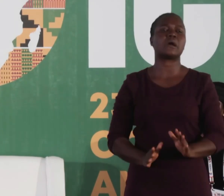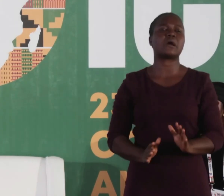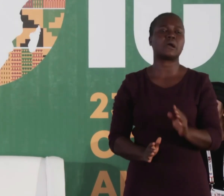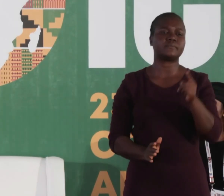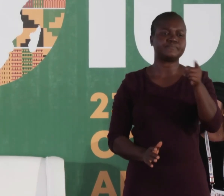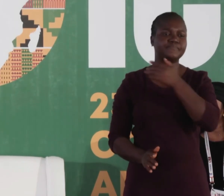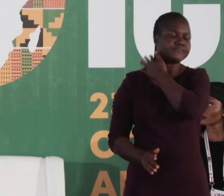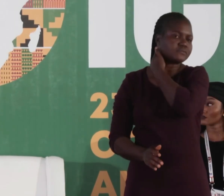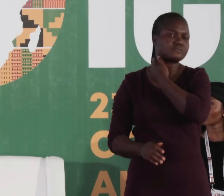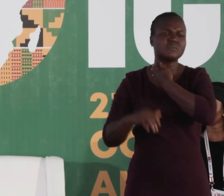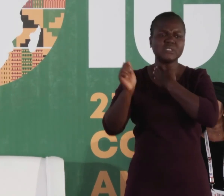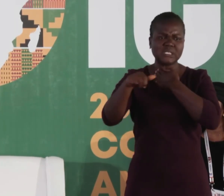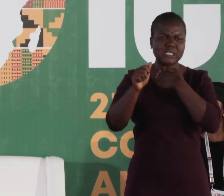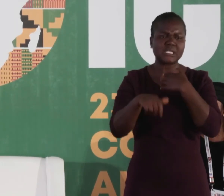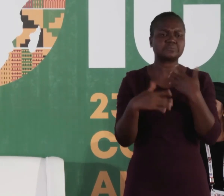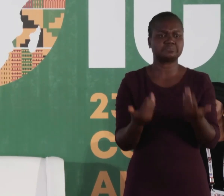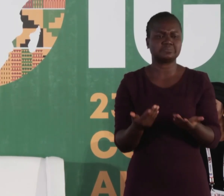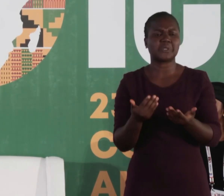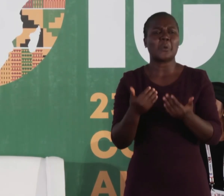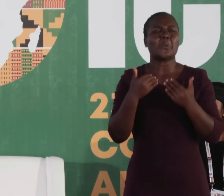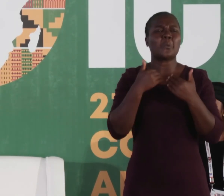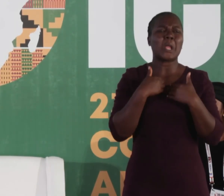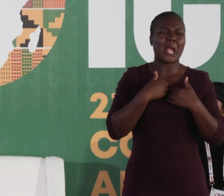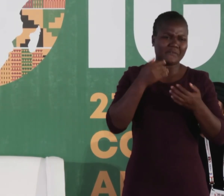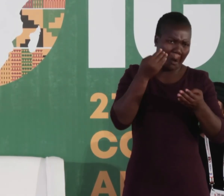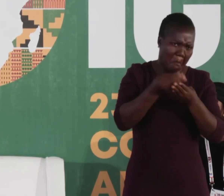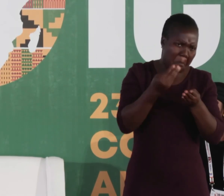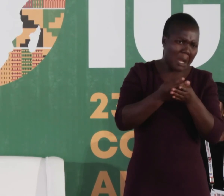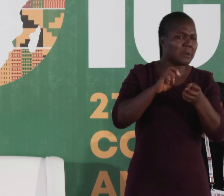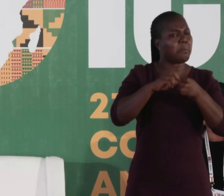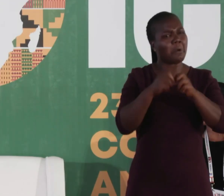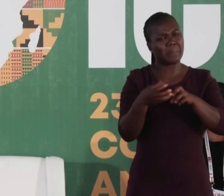Though we experienced funding cuts along the way,